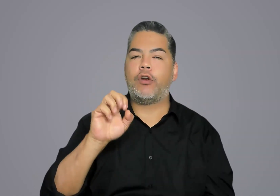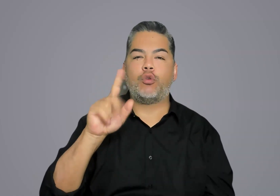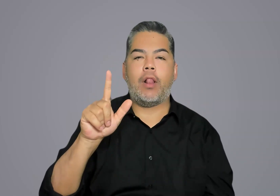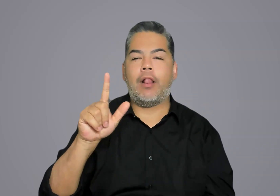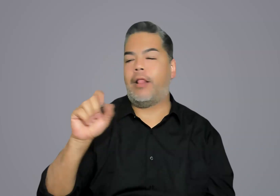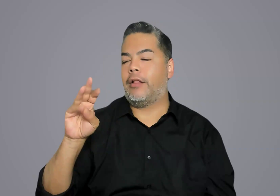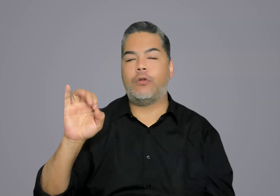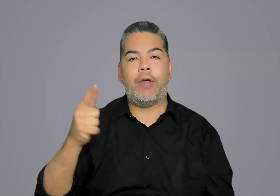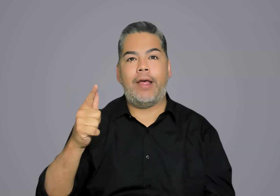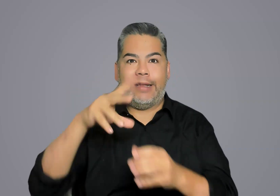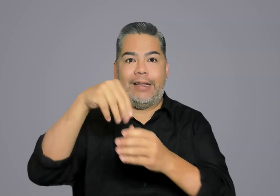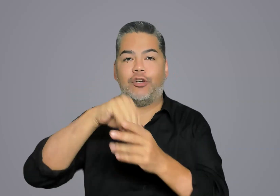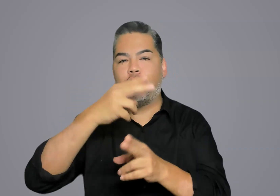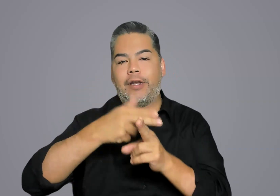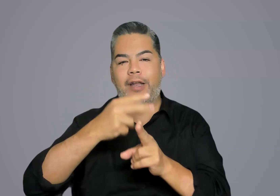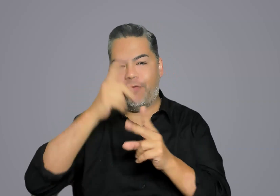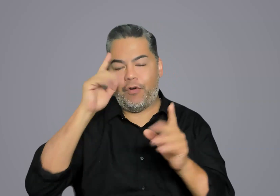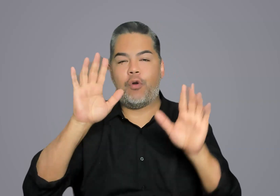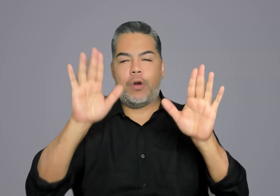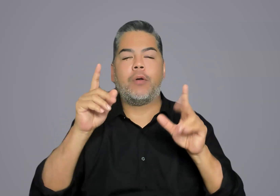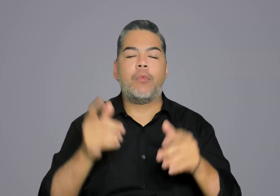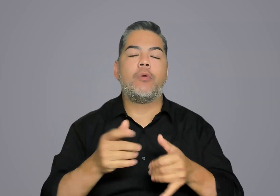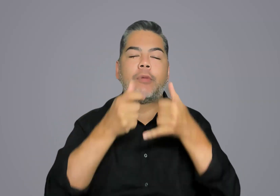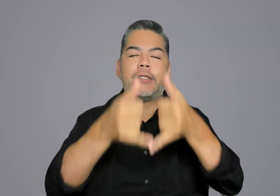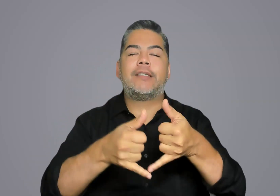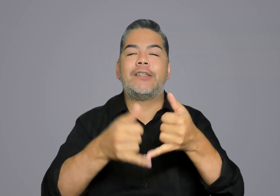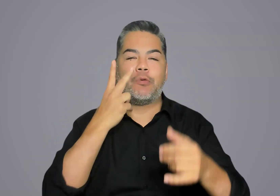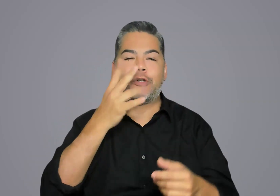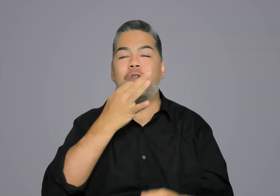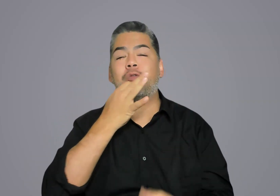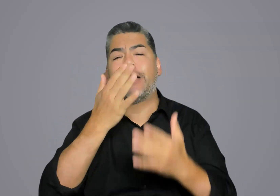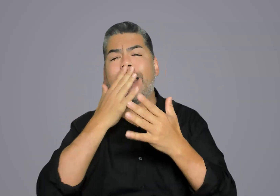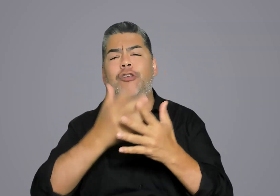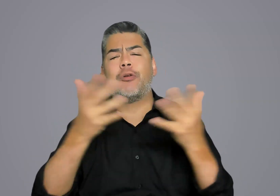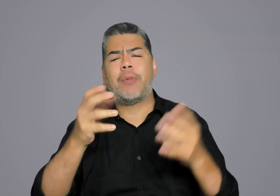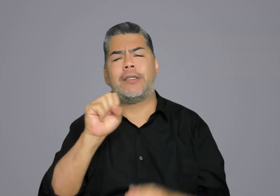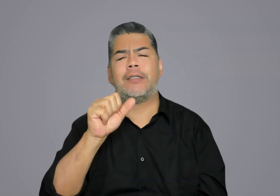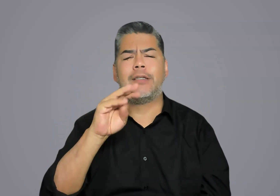to win great prizes. See you in the next session. And thank you again, Samantha.